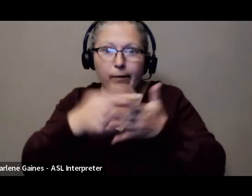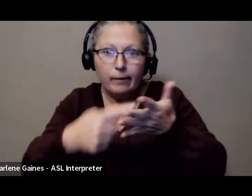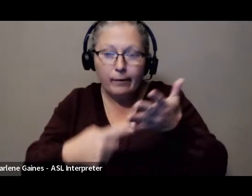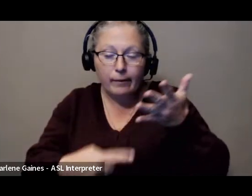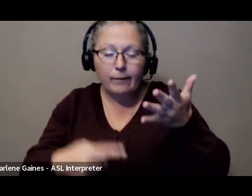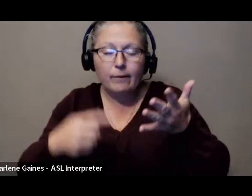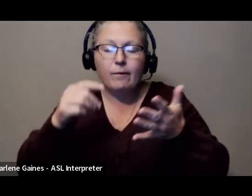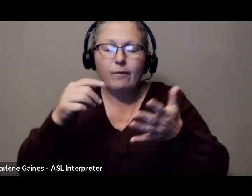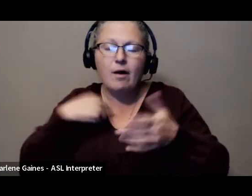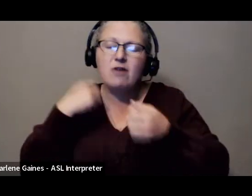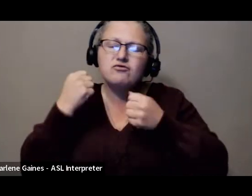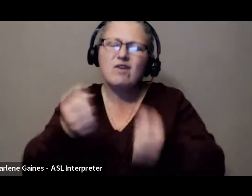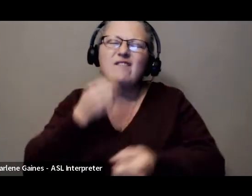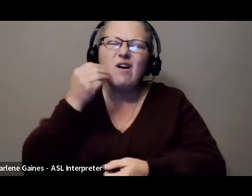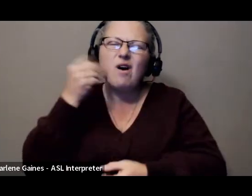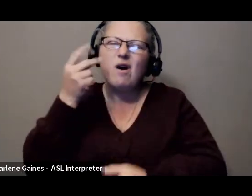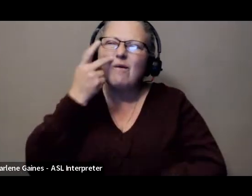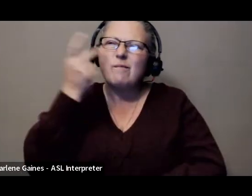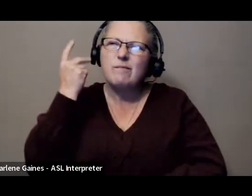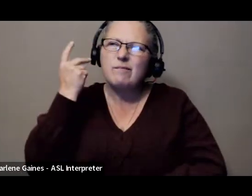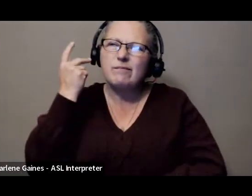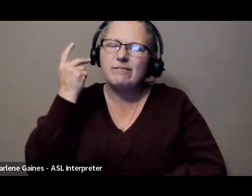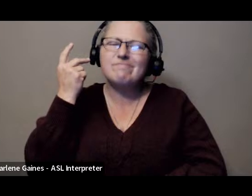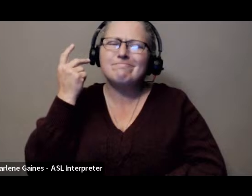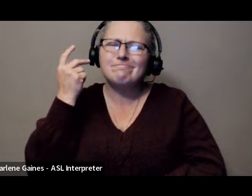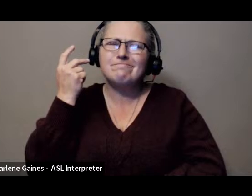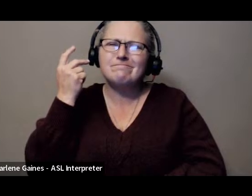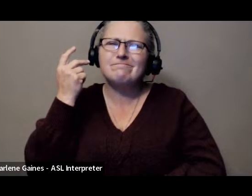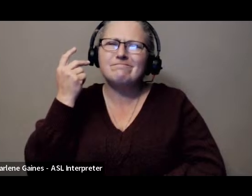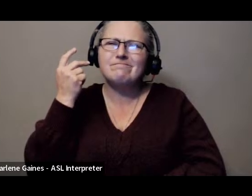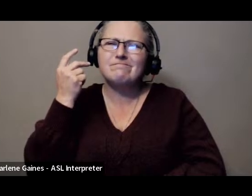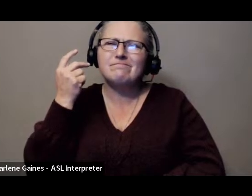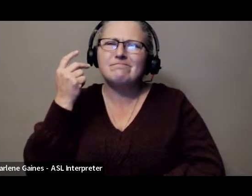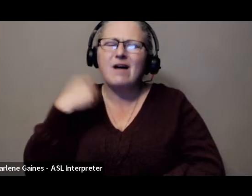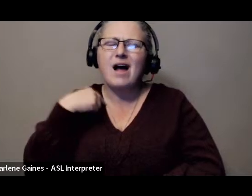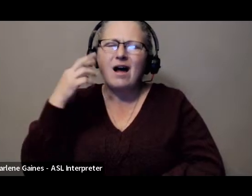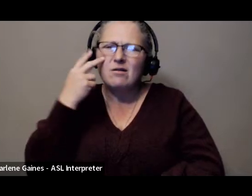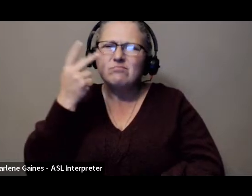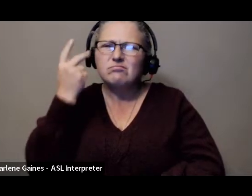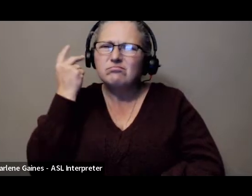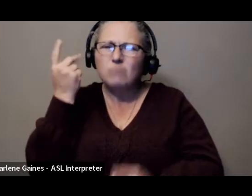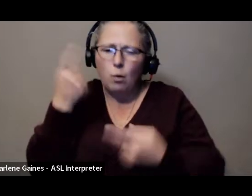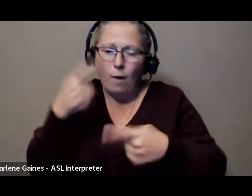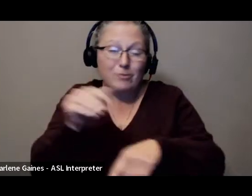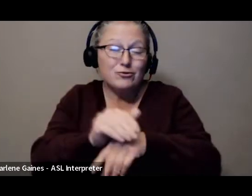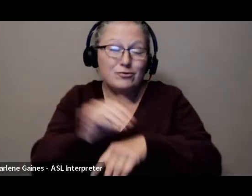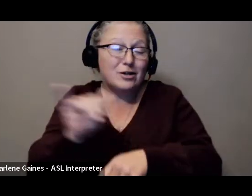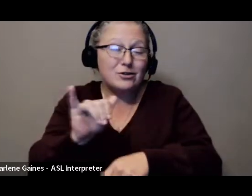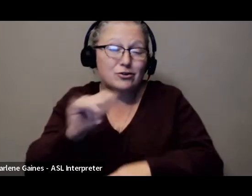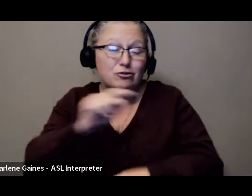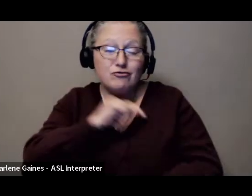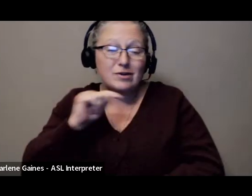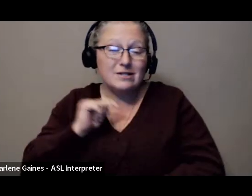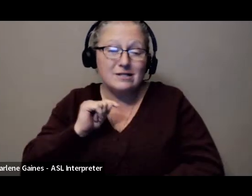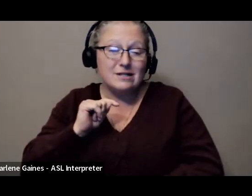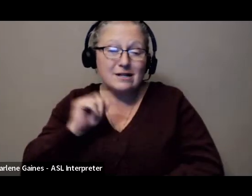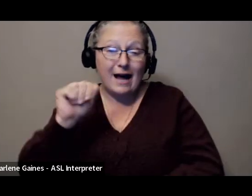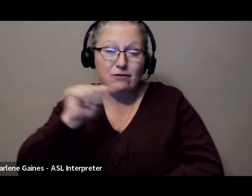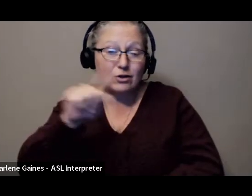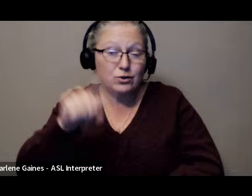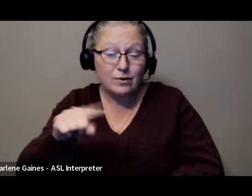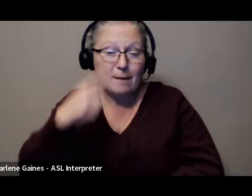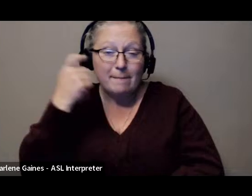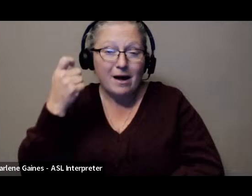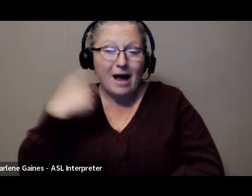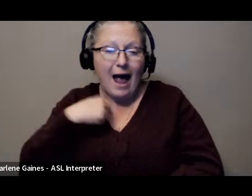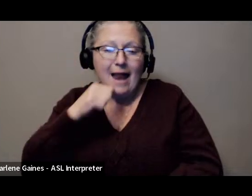when as I drove home, I reflected on that. A lot of times I reflect on something, and I will reflect on what happened tonight too, Trustee Andrea Zuniga, because